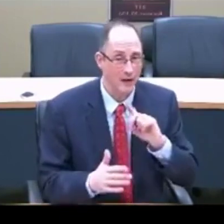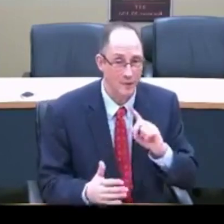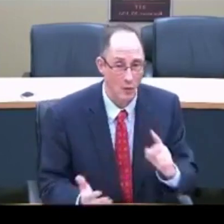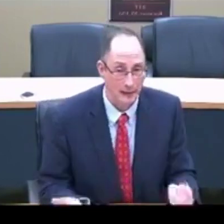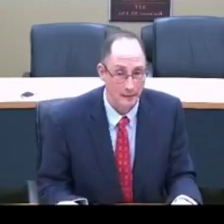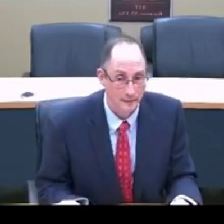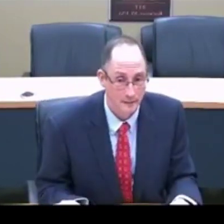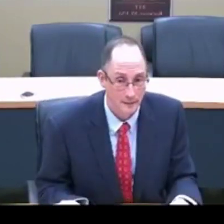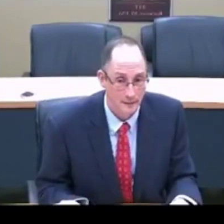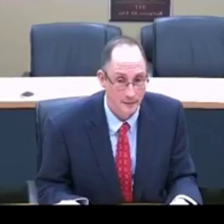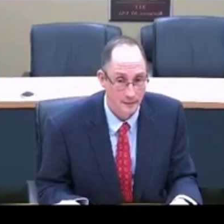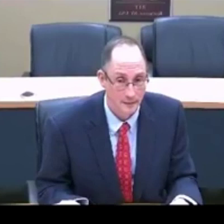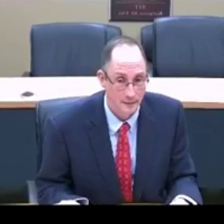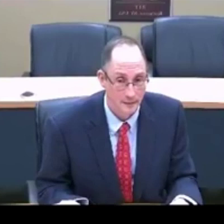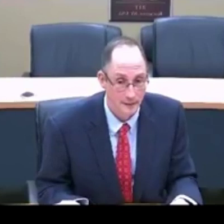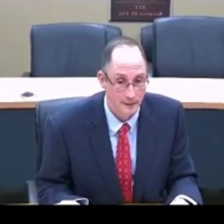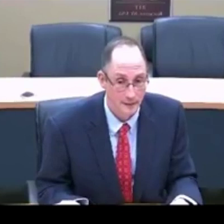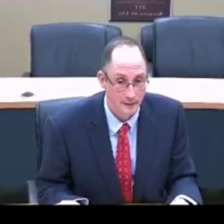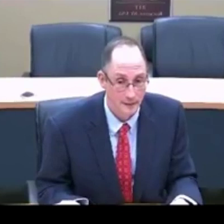video phone is.